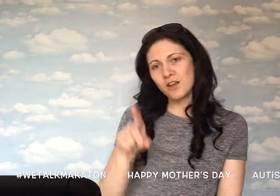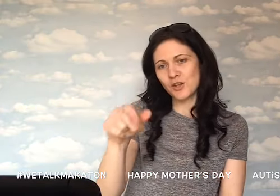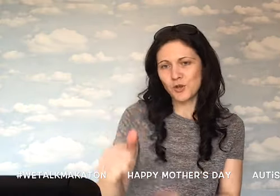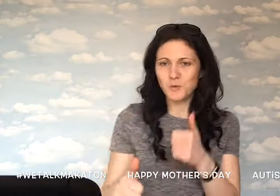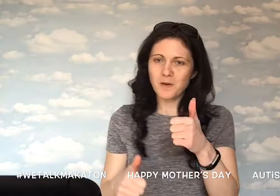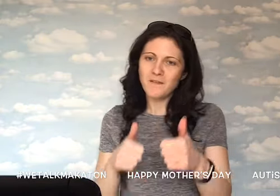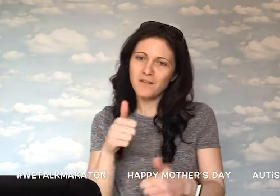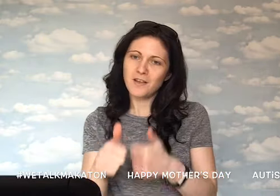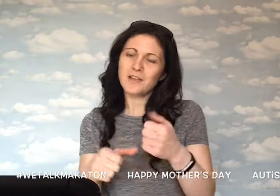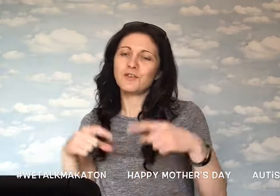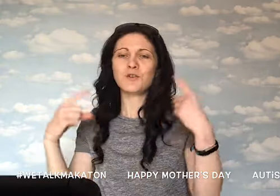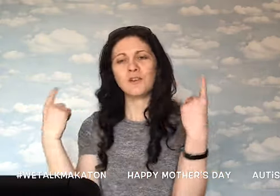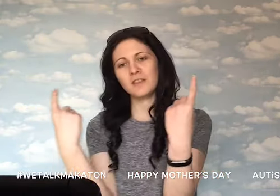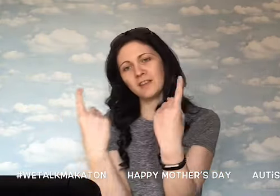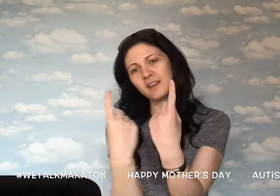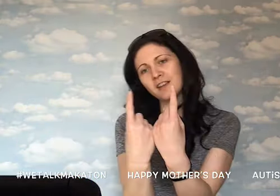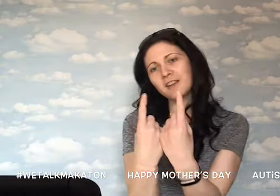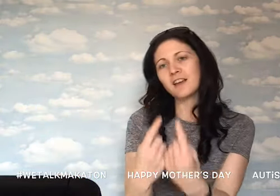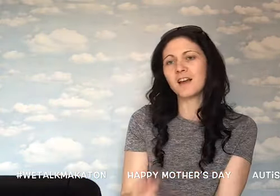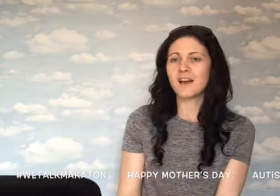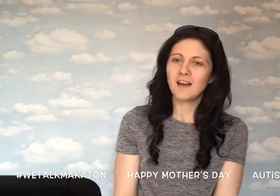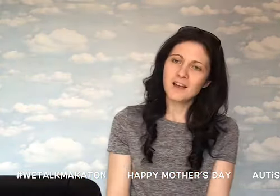I, you're my favorite thing.